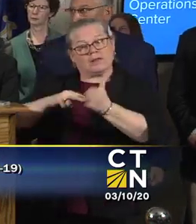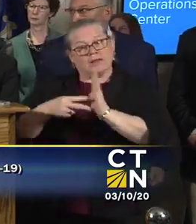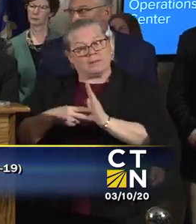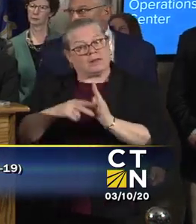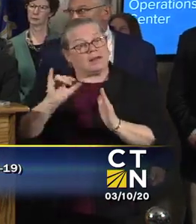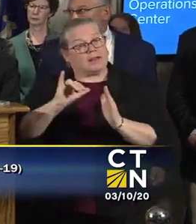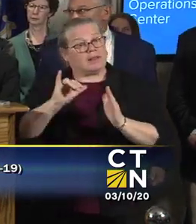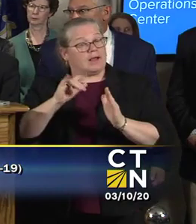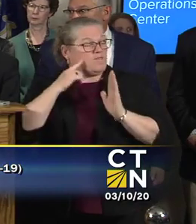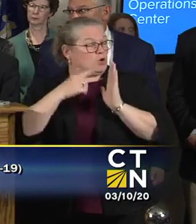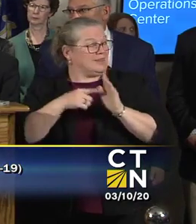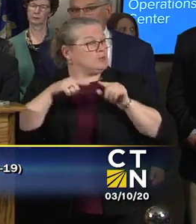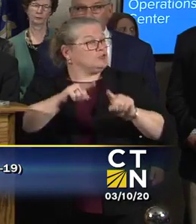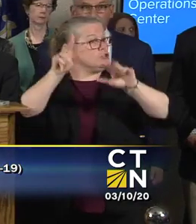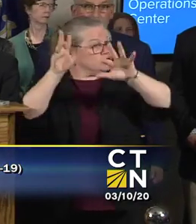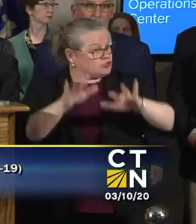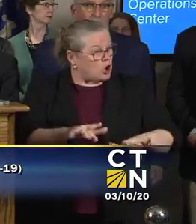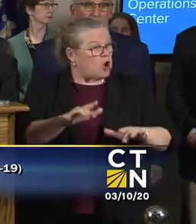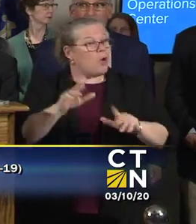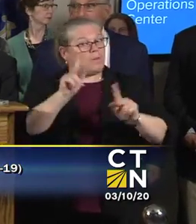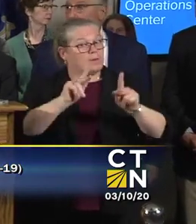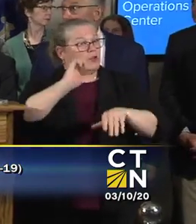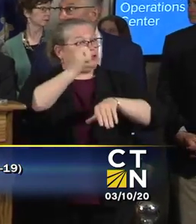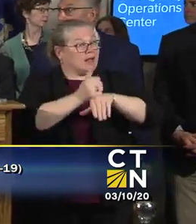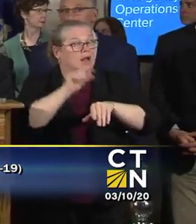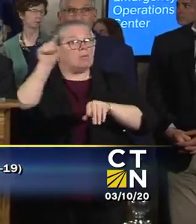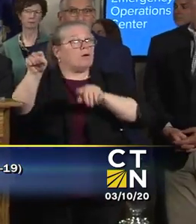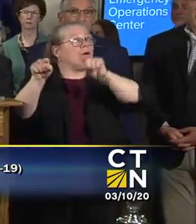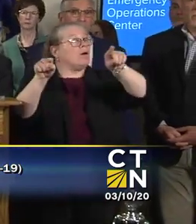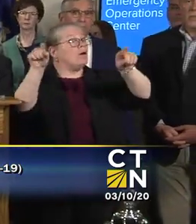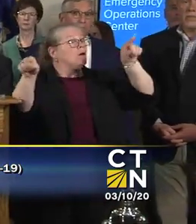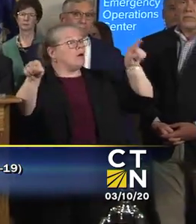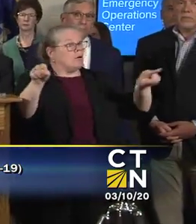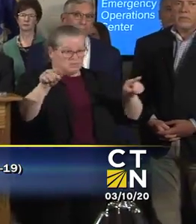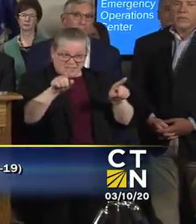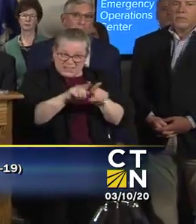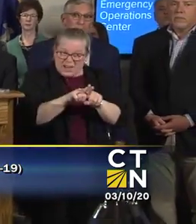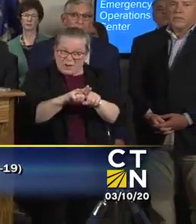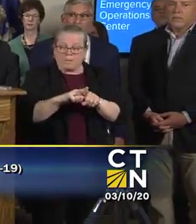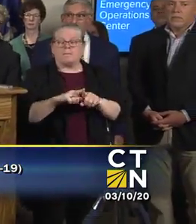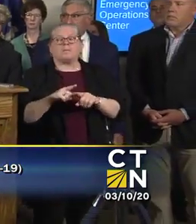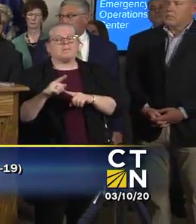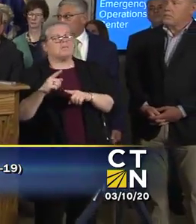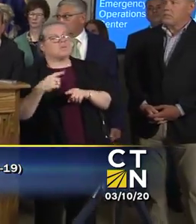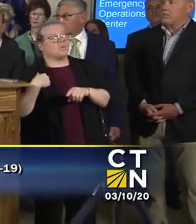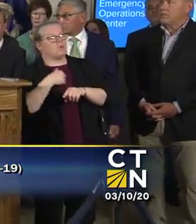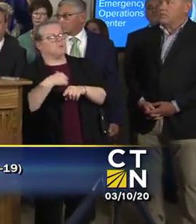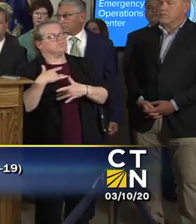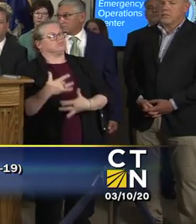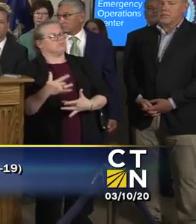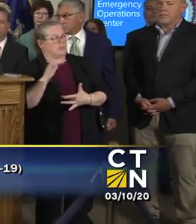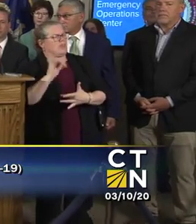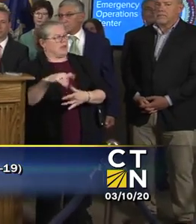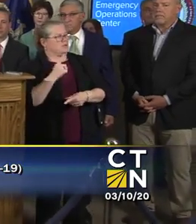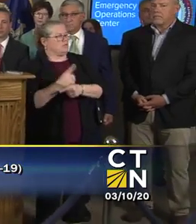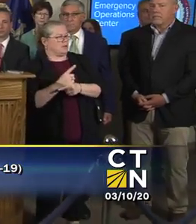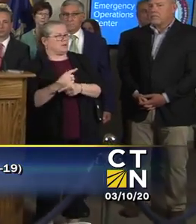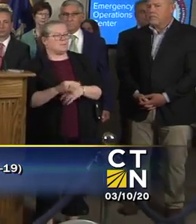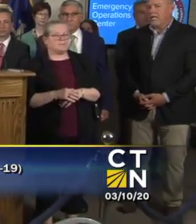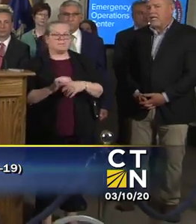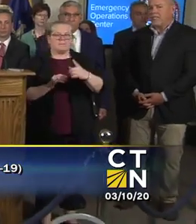people? We normally do, yes, sir. Has the General Assembly made any other decisions about how to proceed with the rest of the